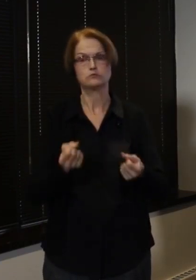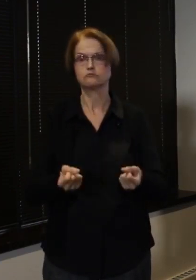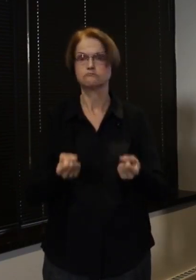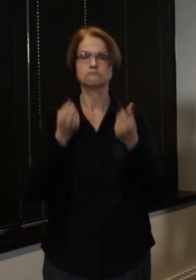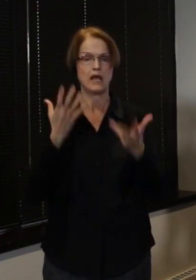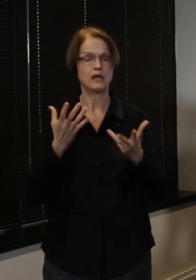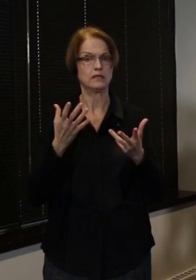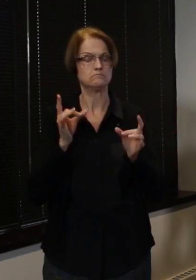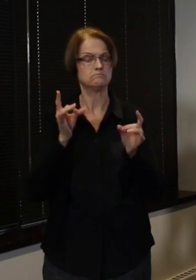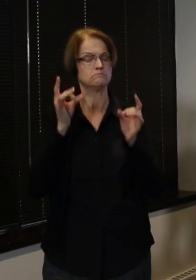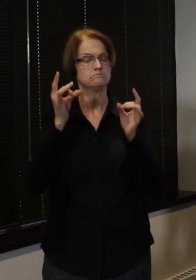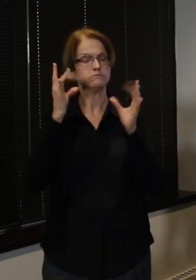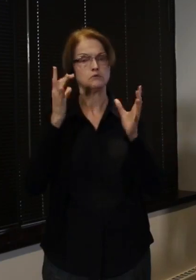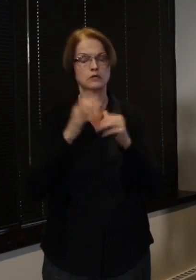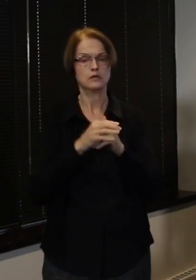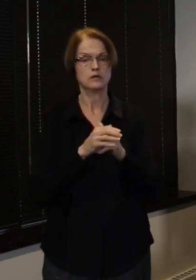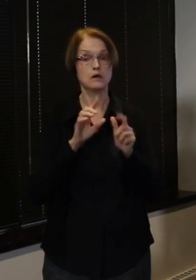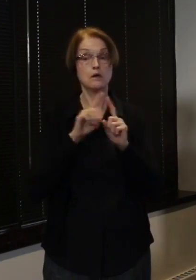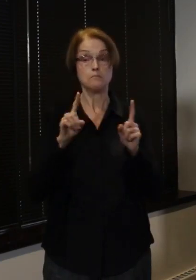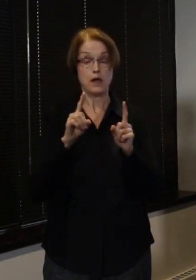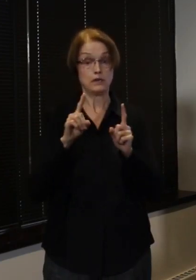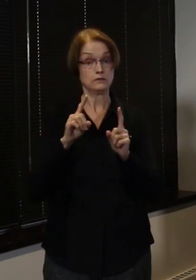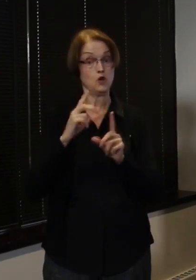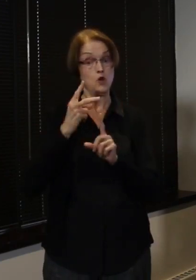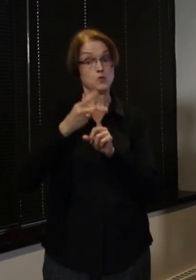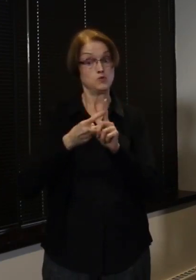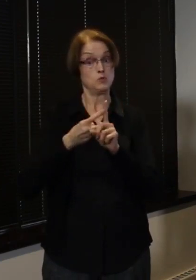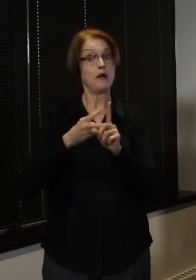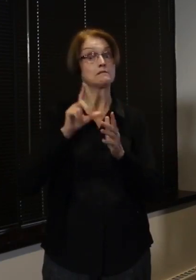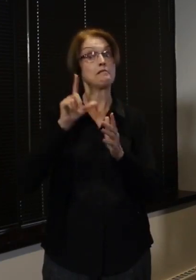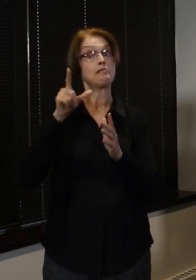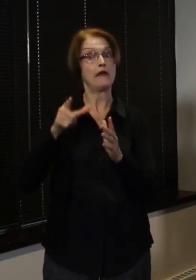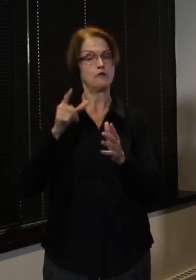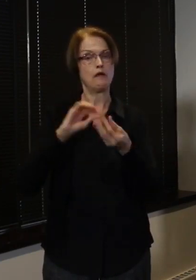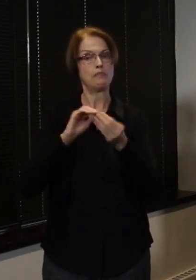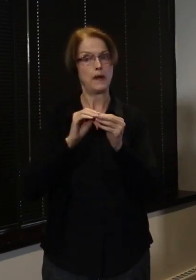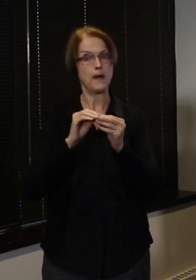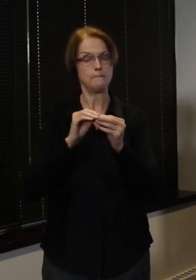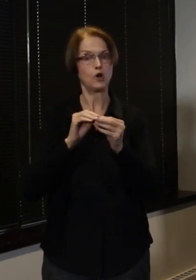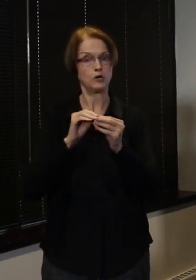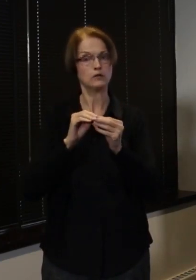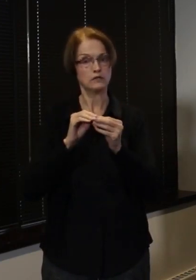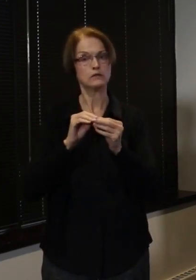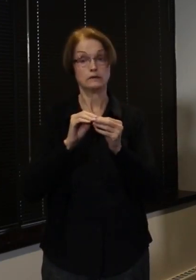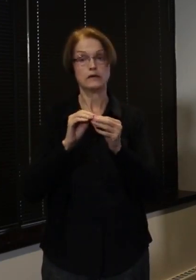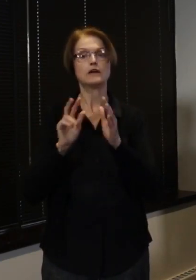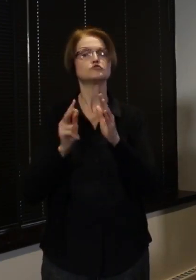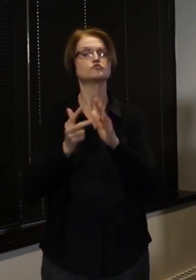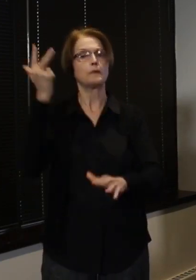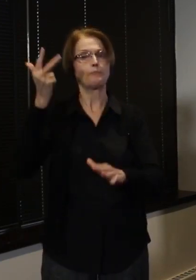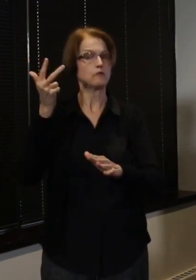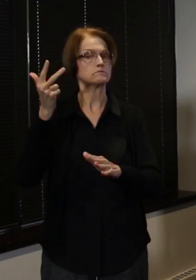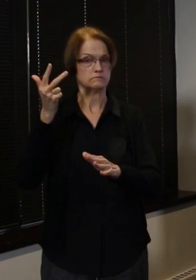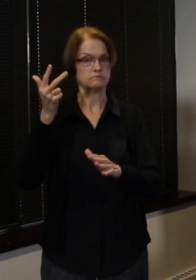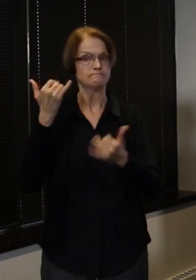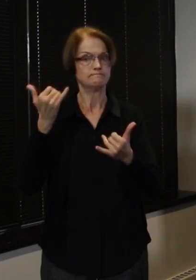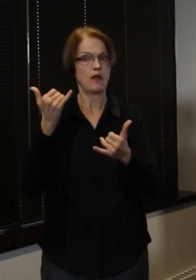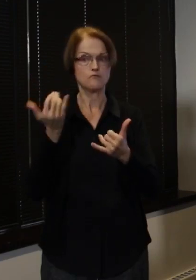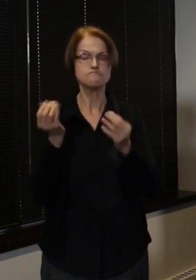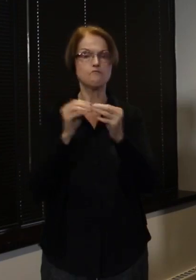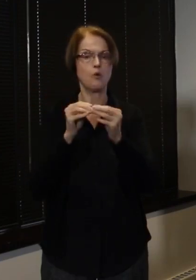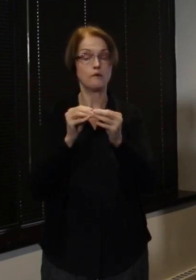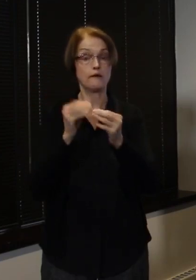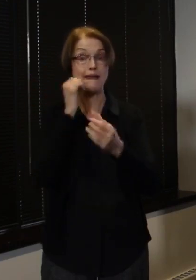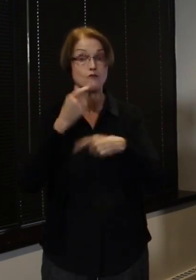deaths. But in just a couple of months, that number has effectively tripled. Right now,